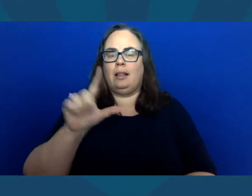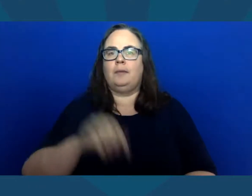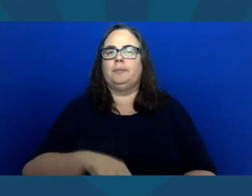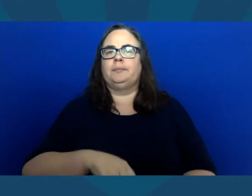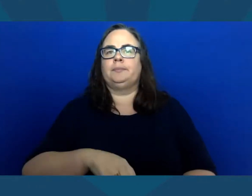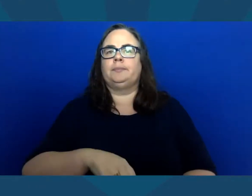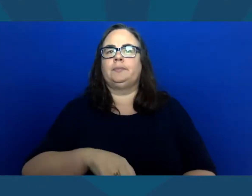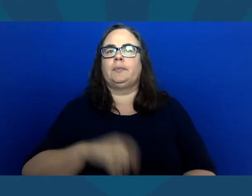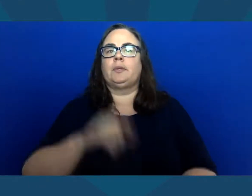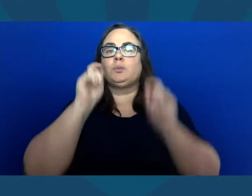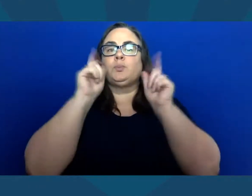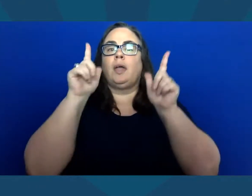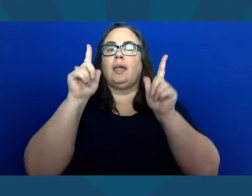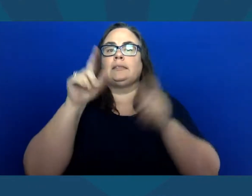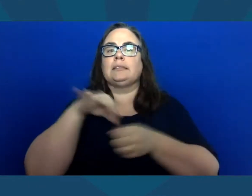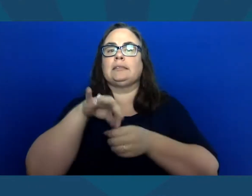AZCDL,